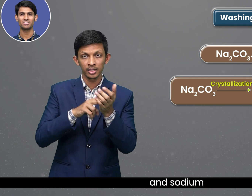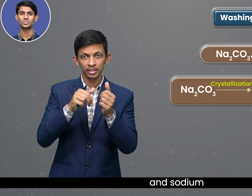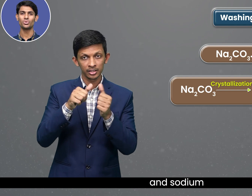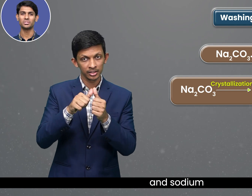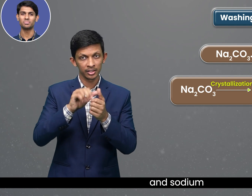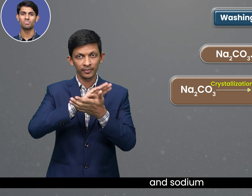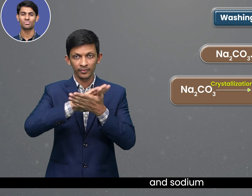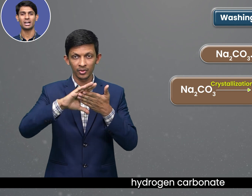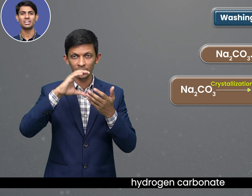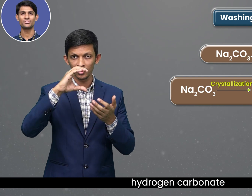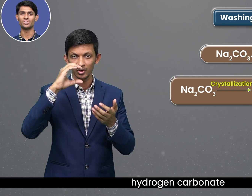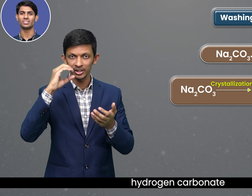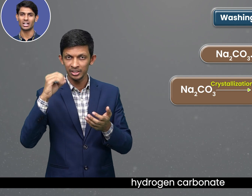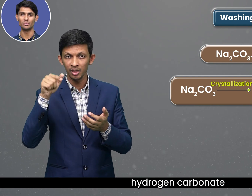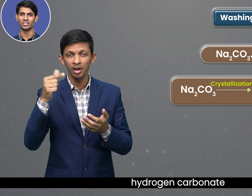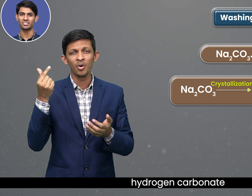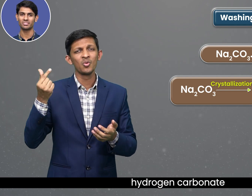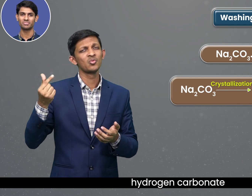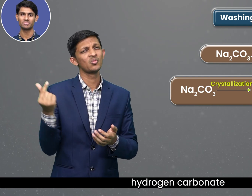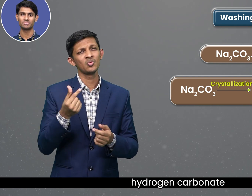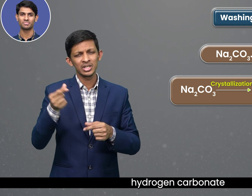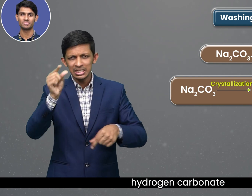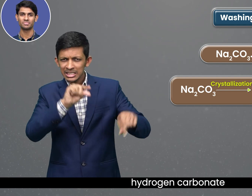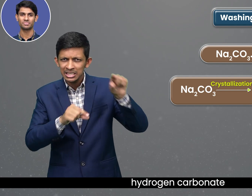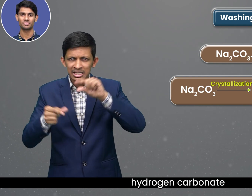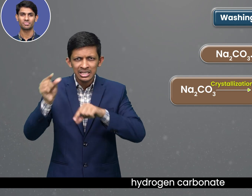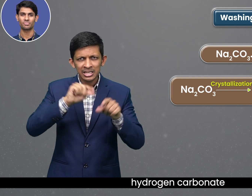and sodium hydrogen carbonate